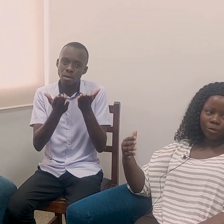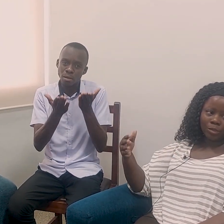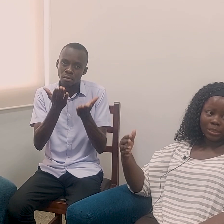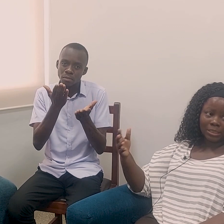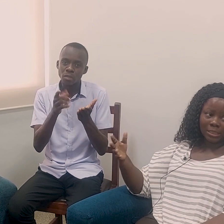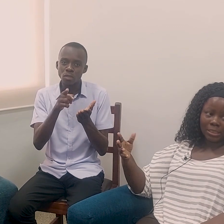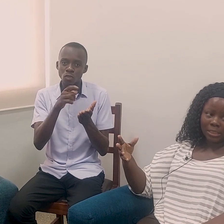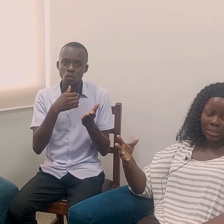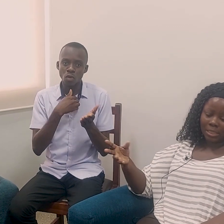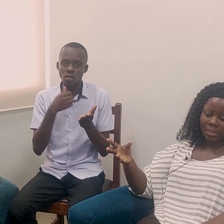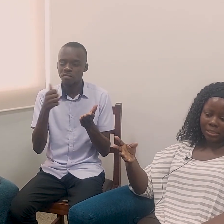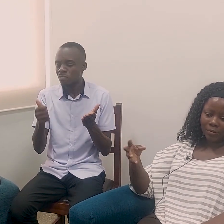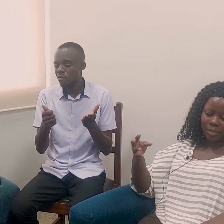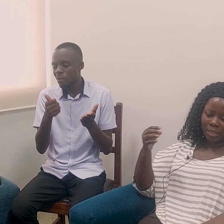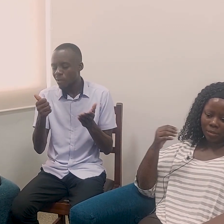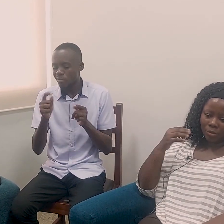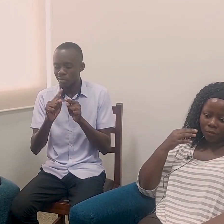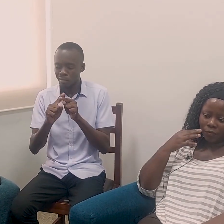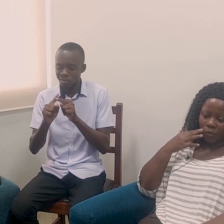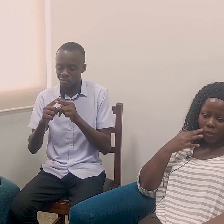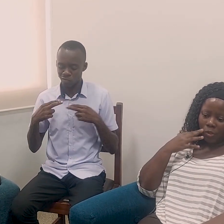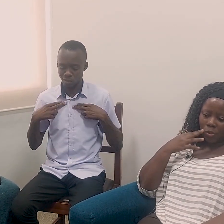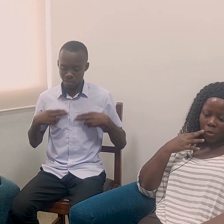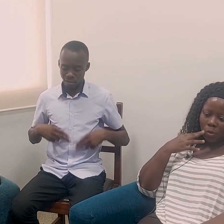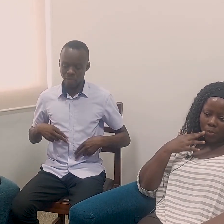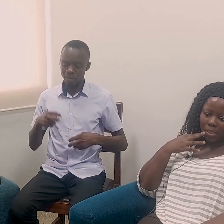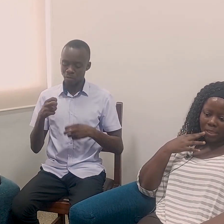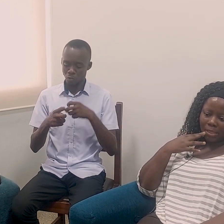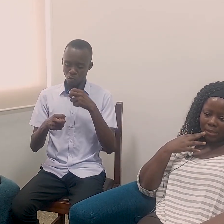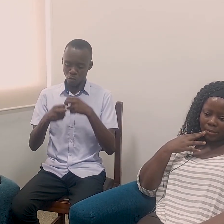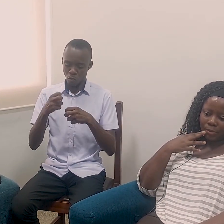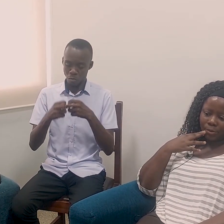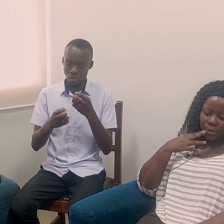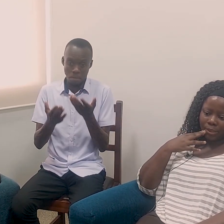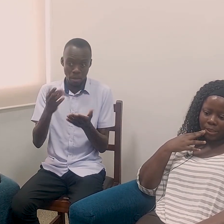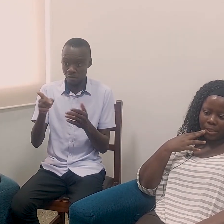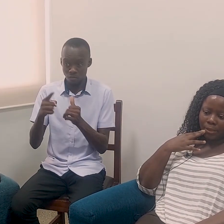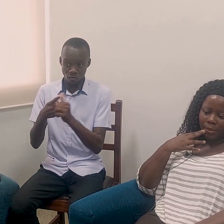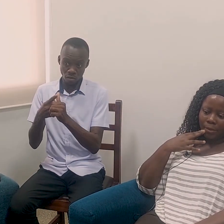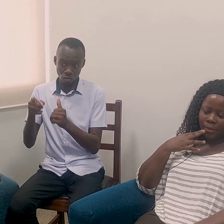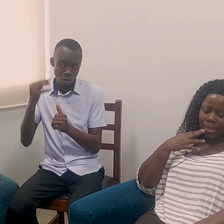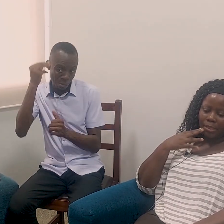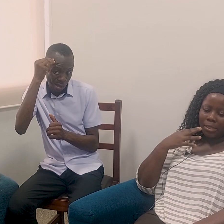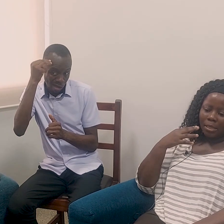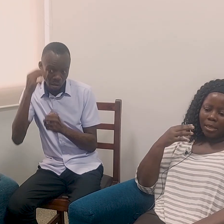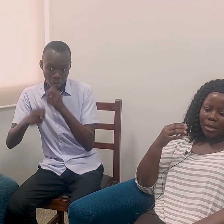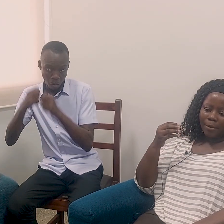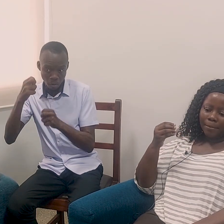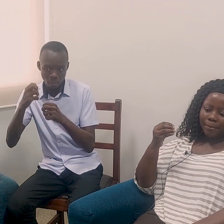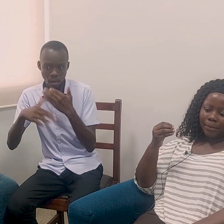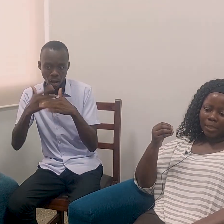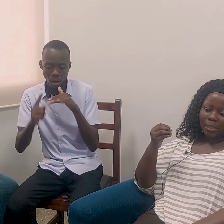health conditions that can generate out of your mental health condition, right?